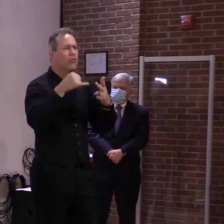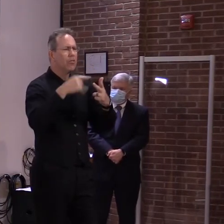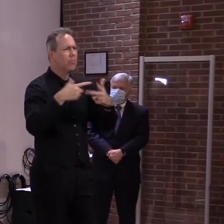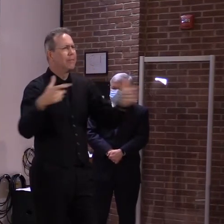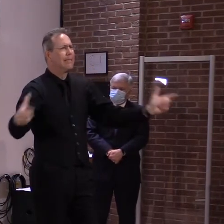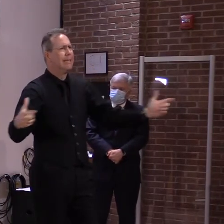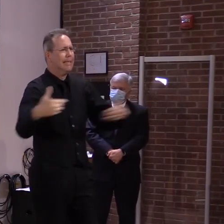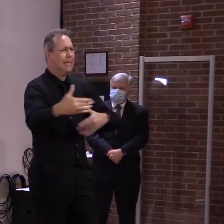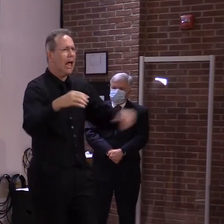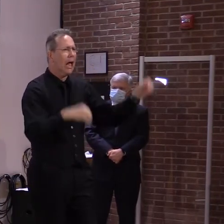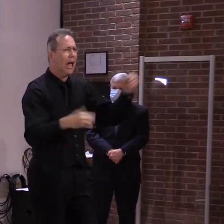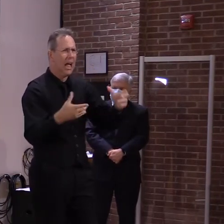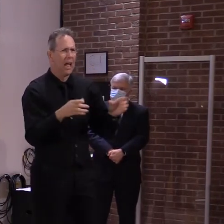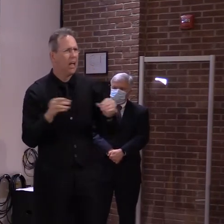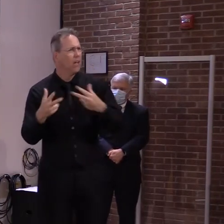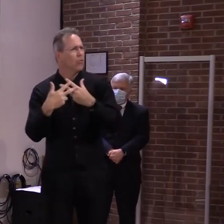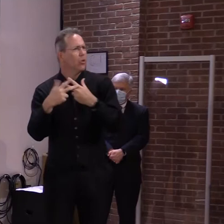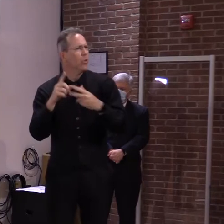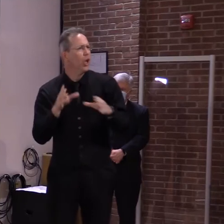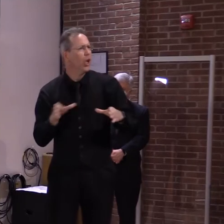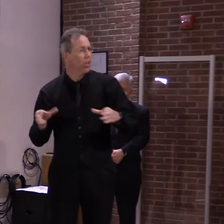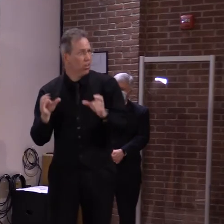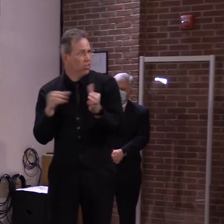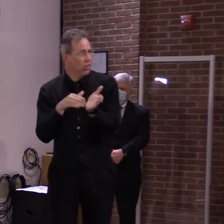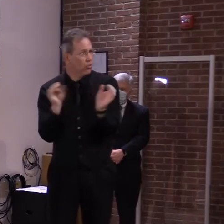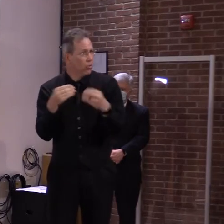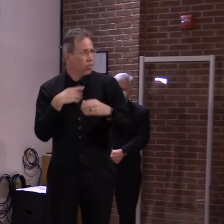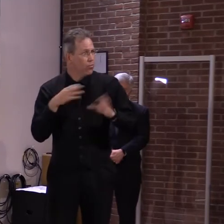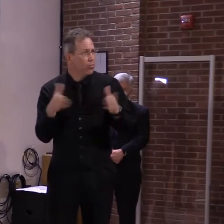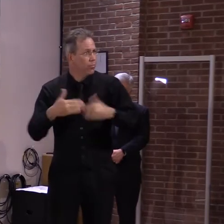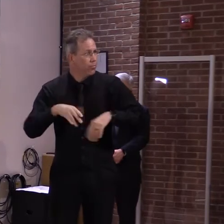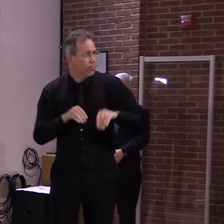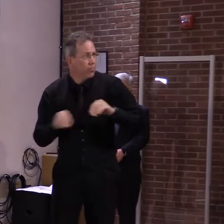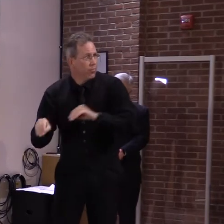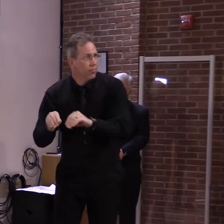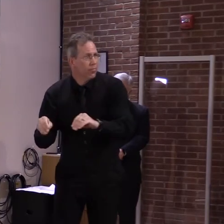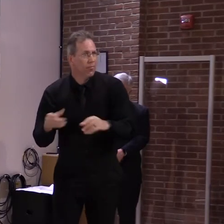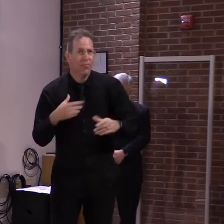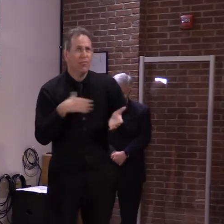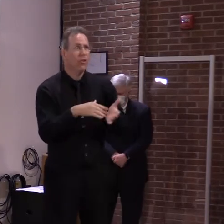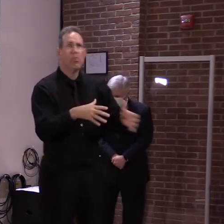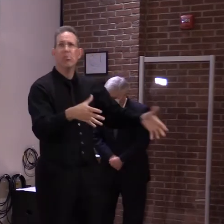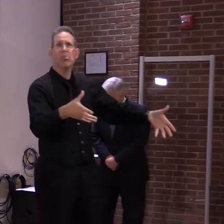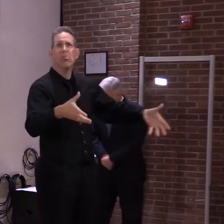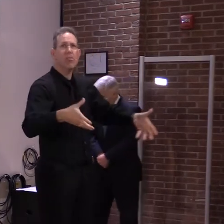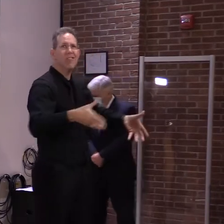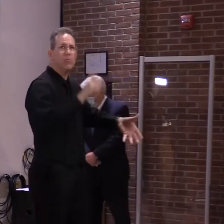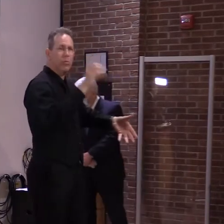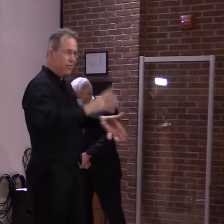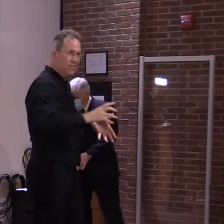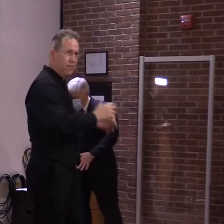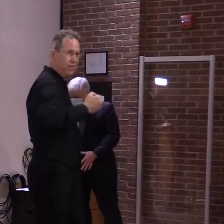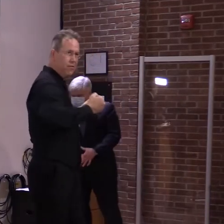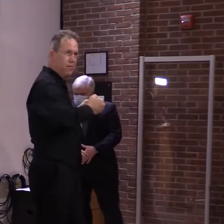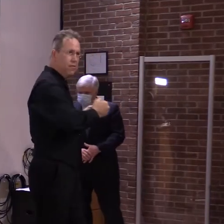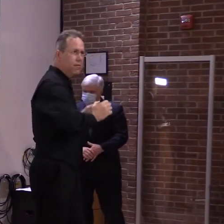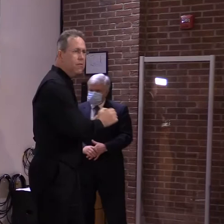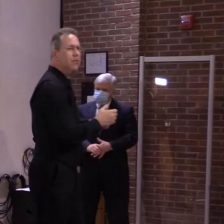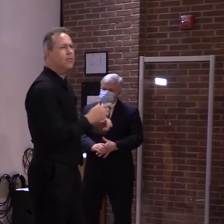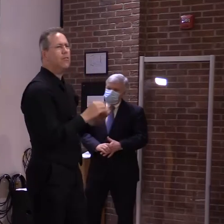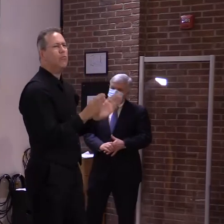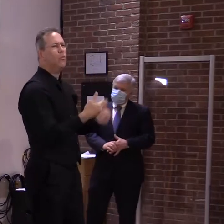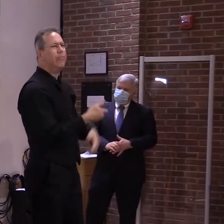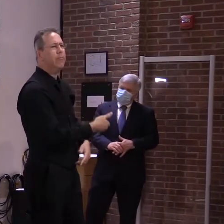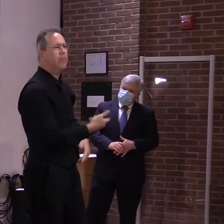this discussion with the White House, and other governors have brought this up, that in the rural areas of